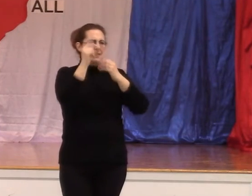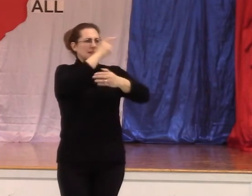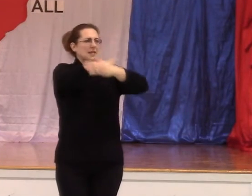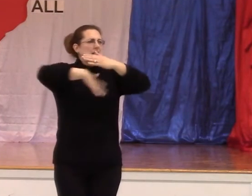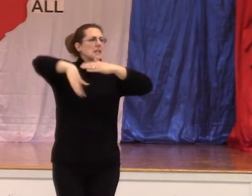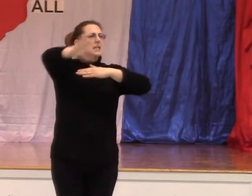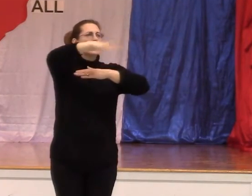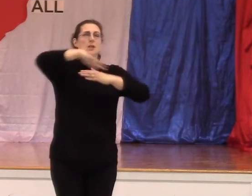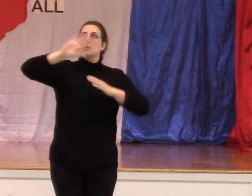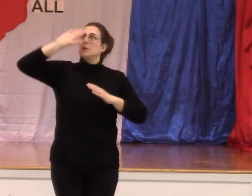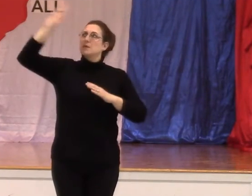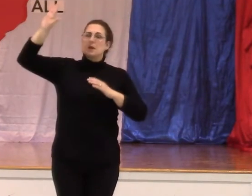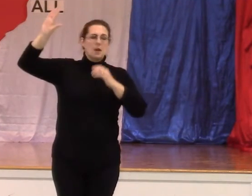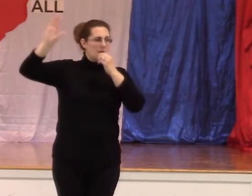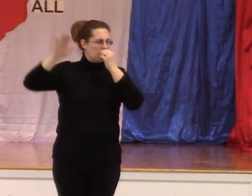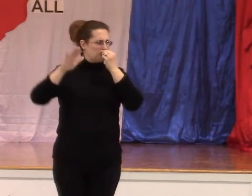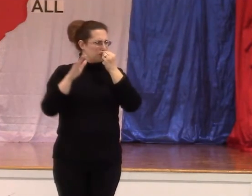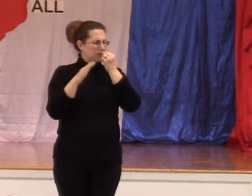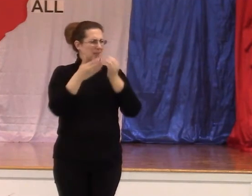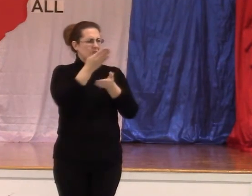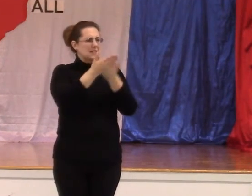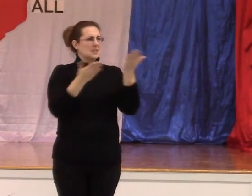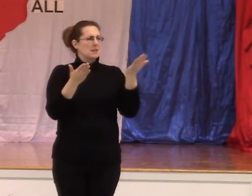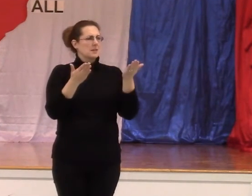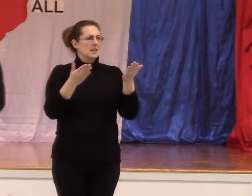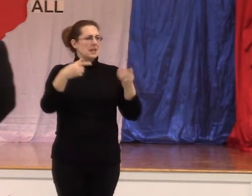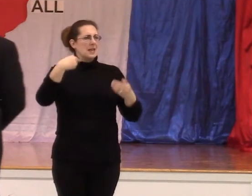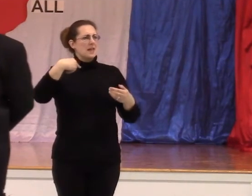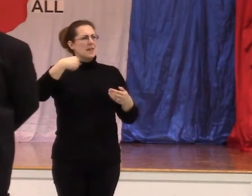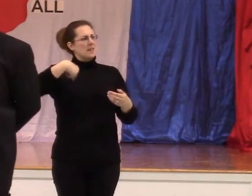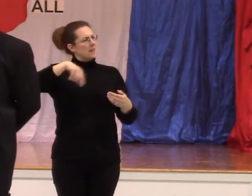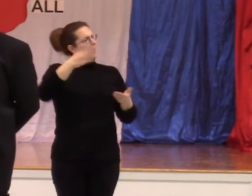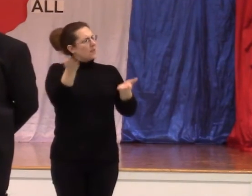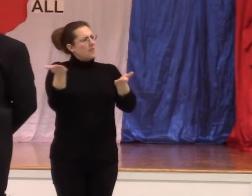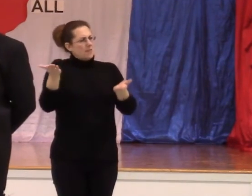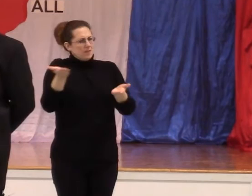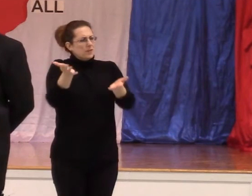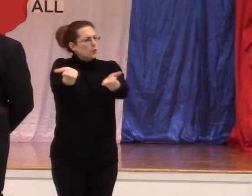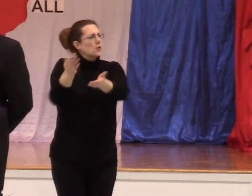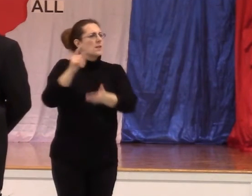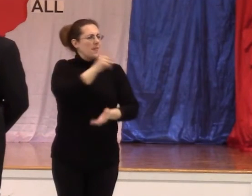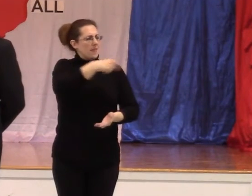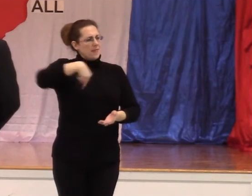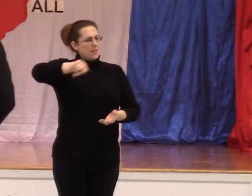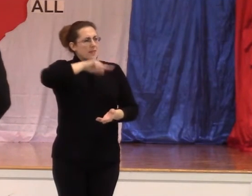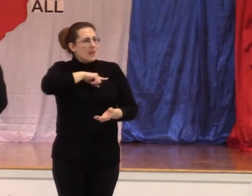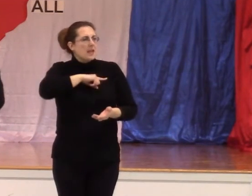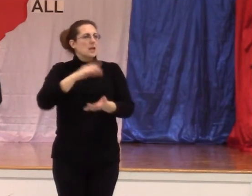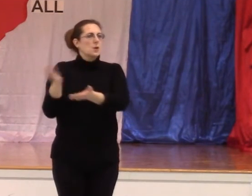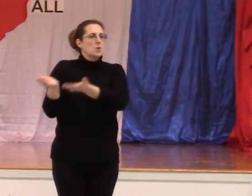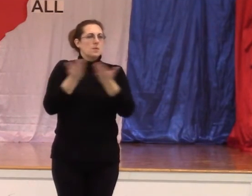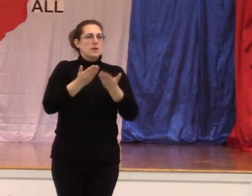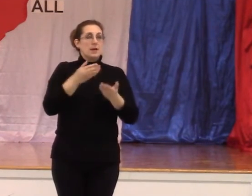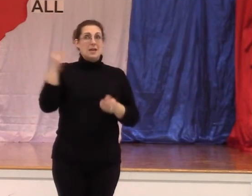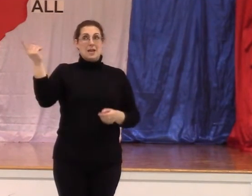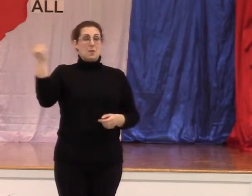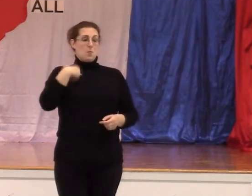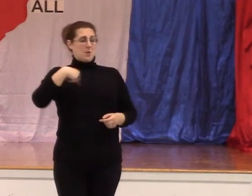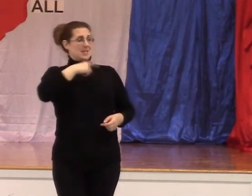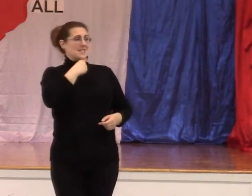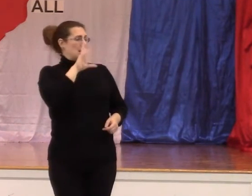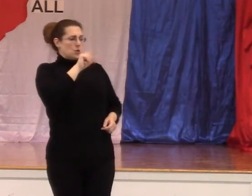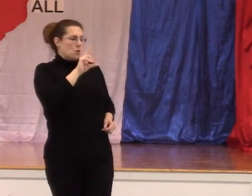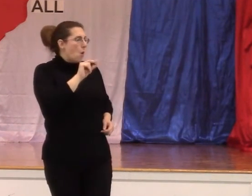God in particular as something that they could bring. This is something we condemn them for in the Augsburg